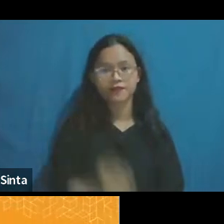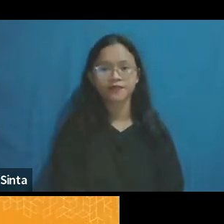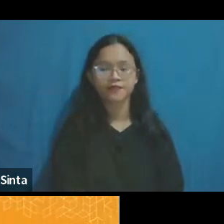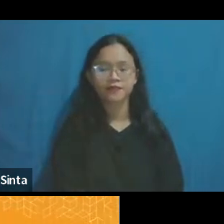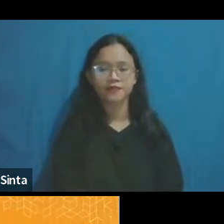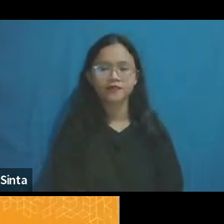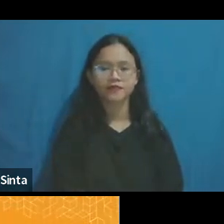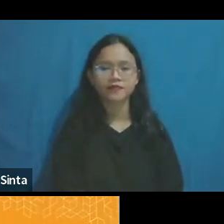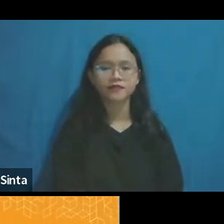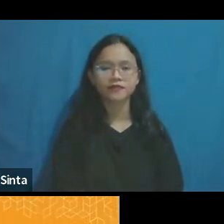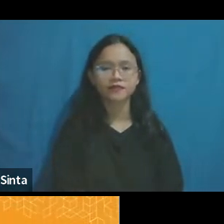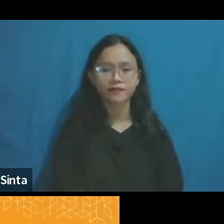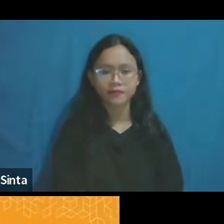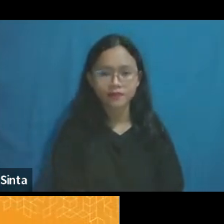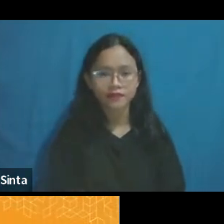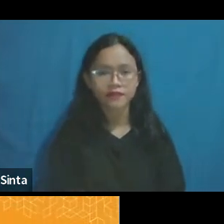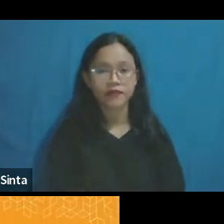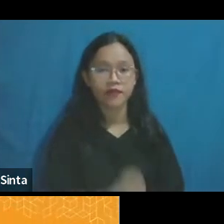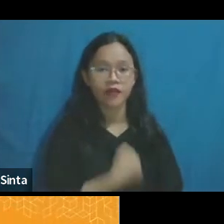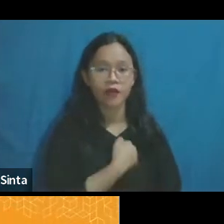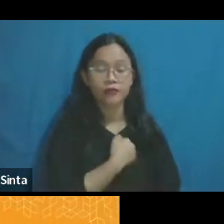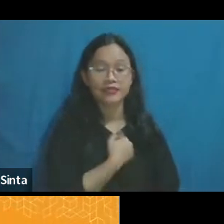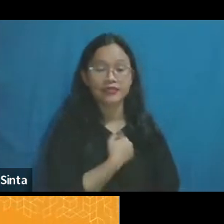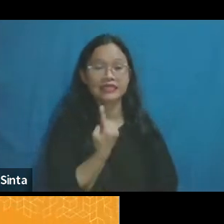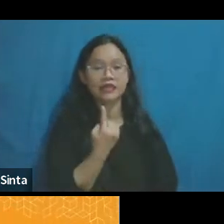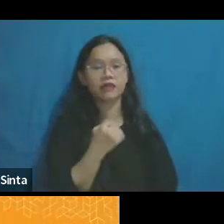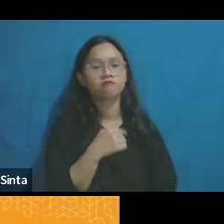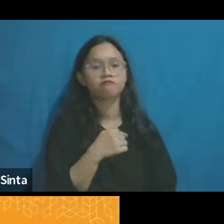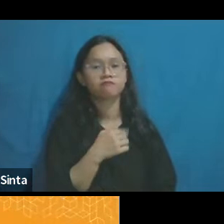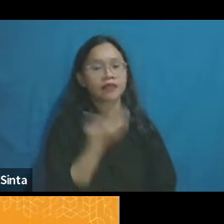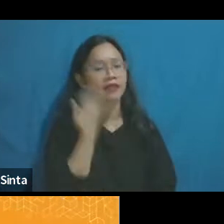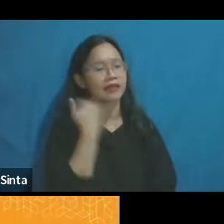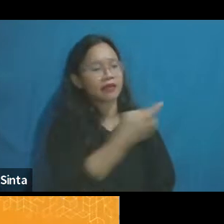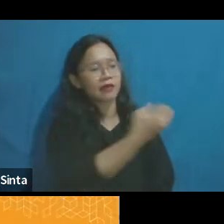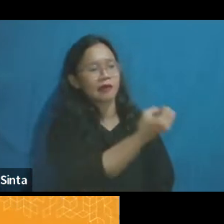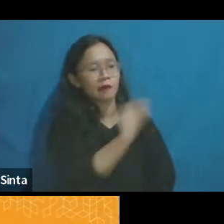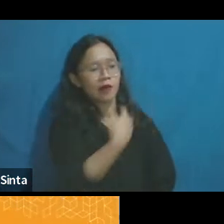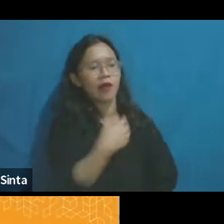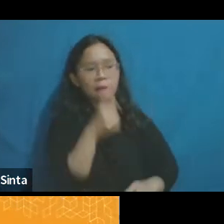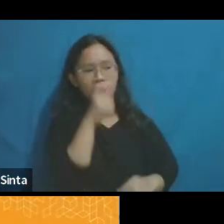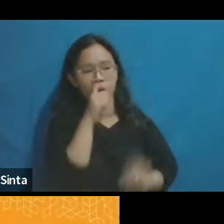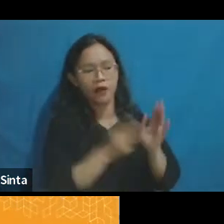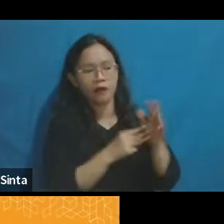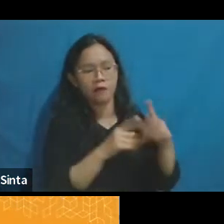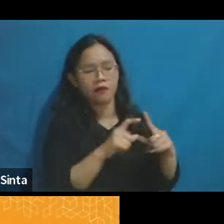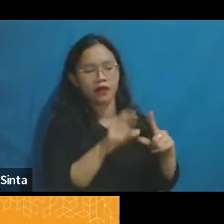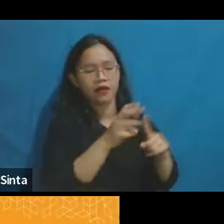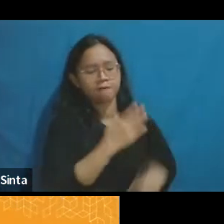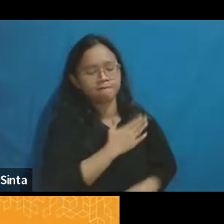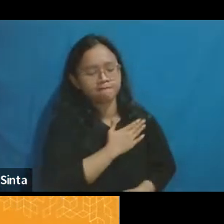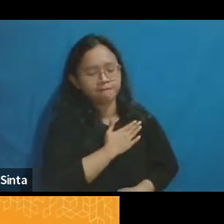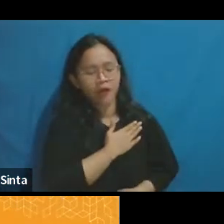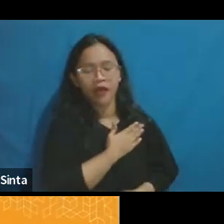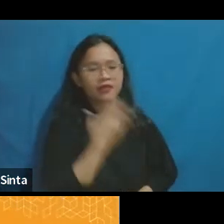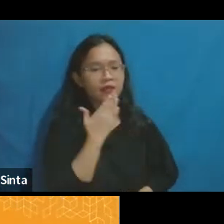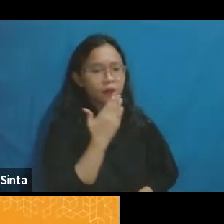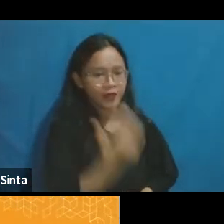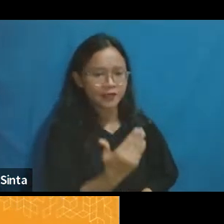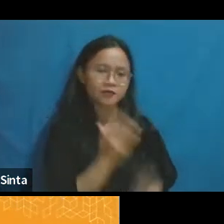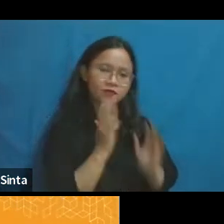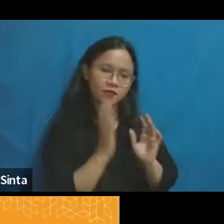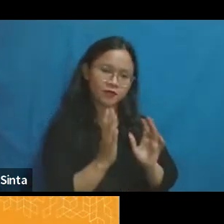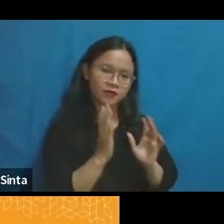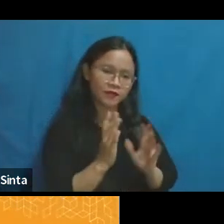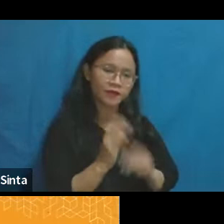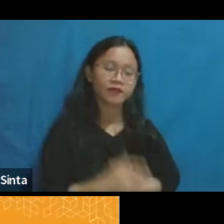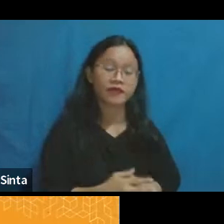That's a strong message from Pak Made. Thank you. From me, I would